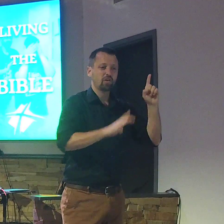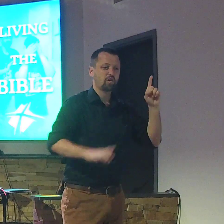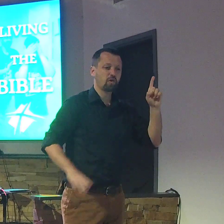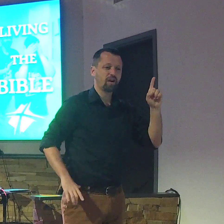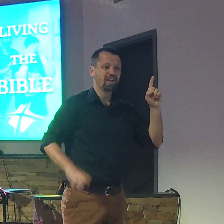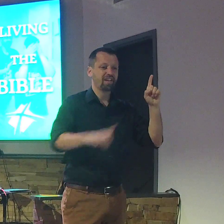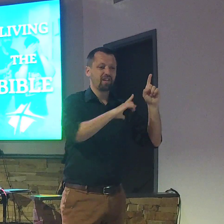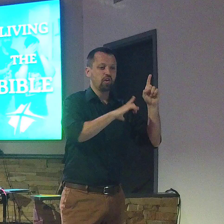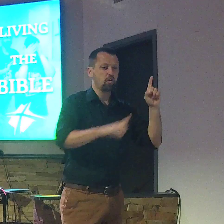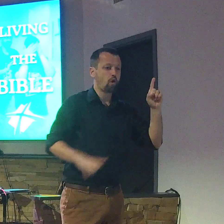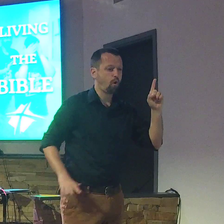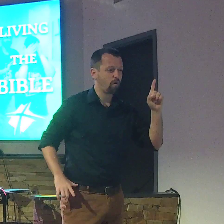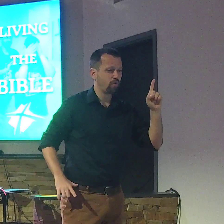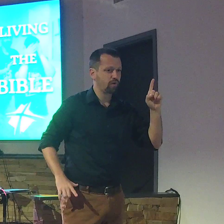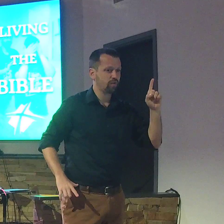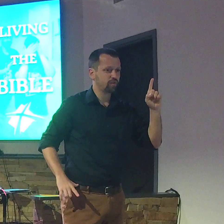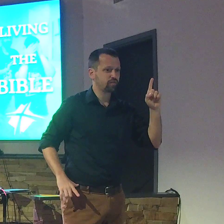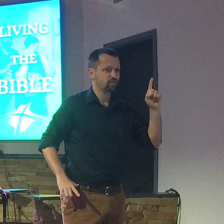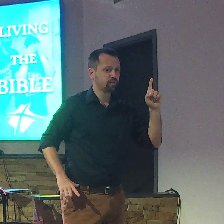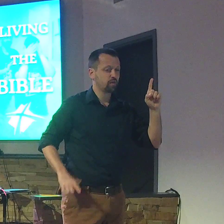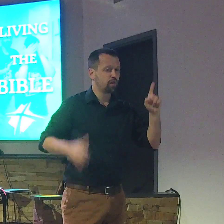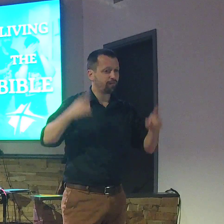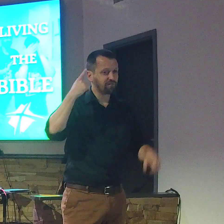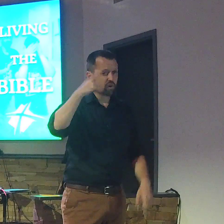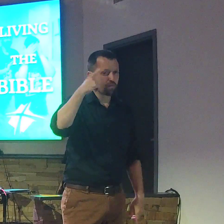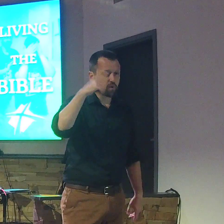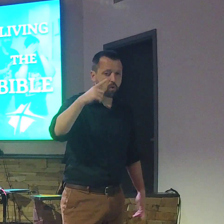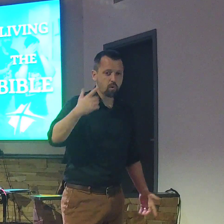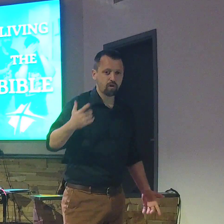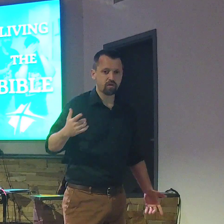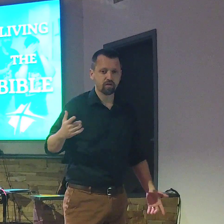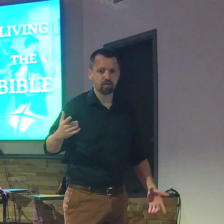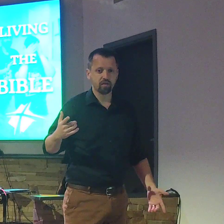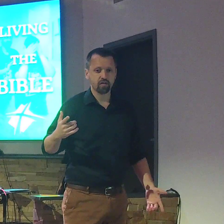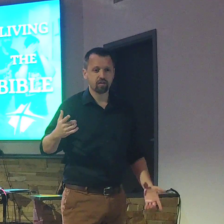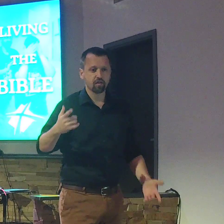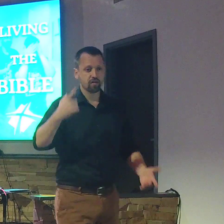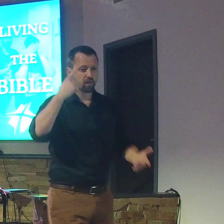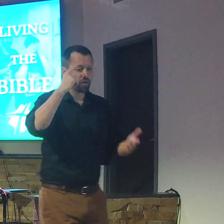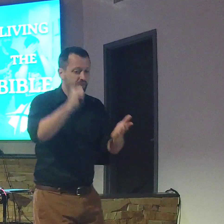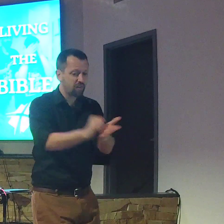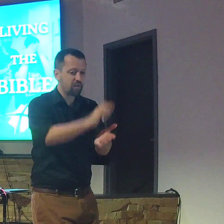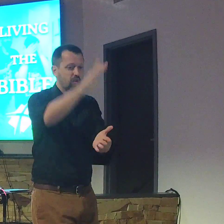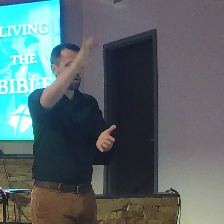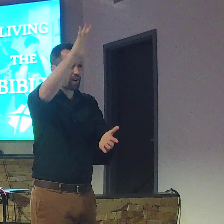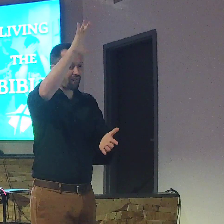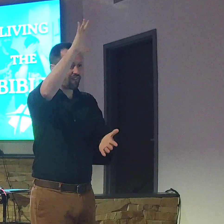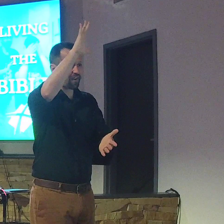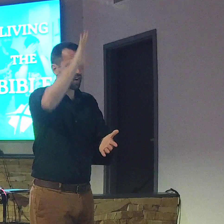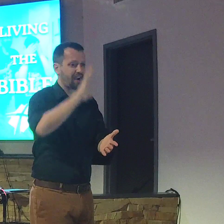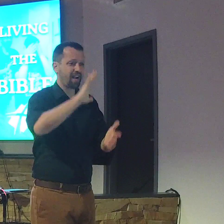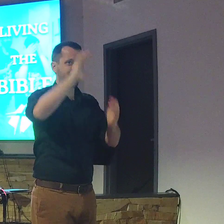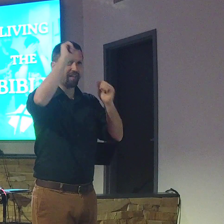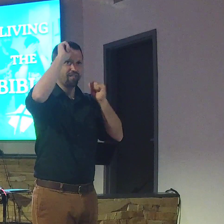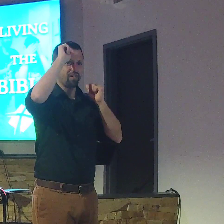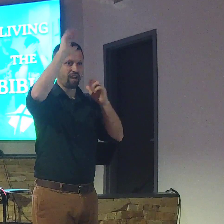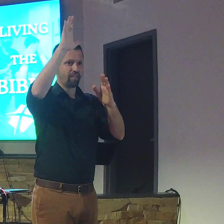is Lord. Why? To the glory of God the